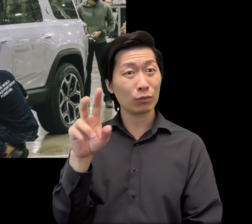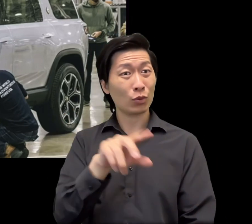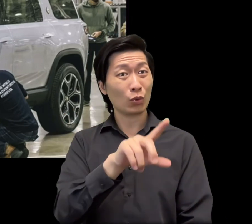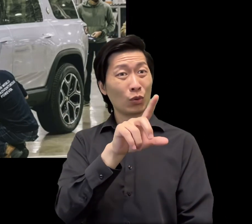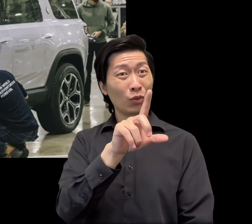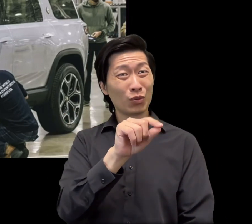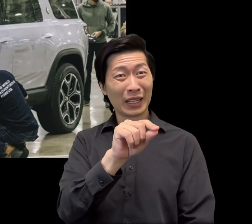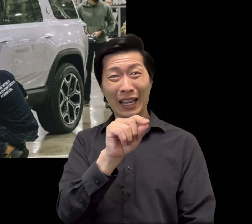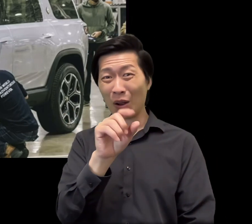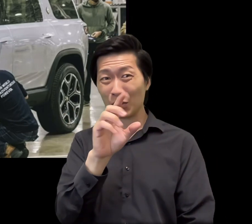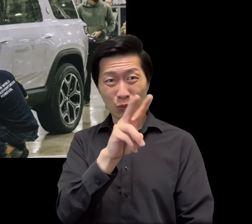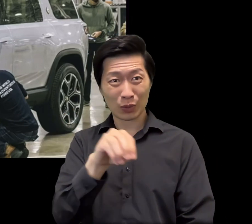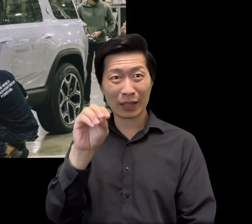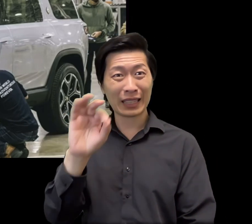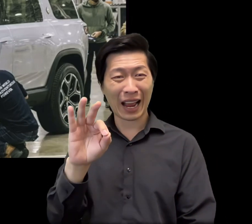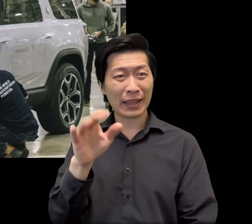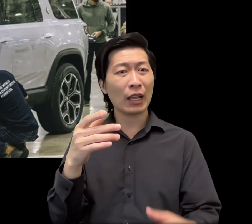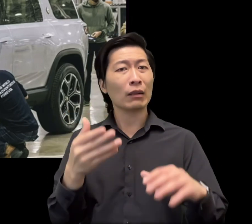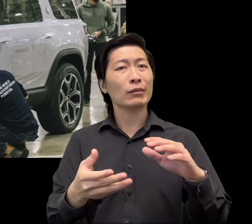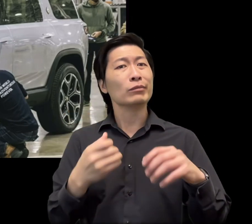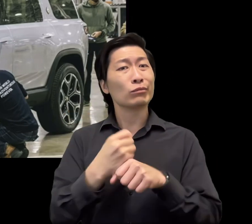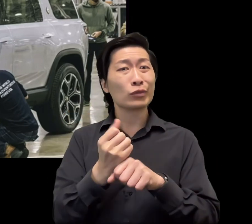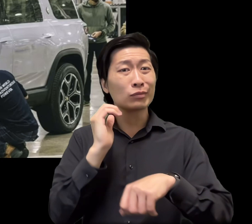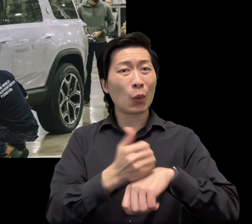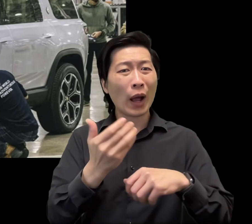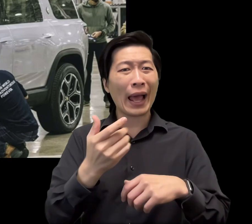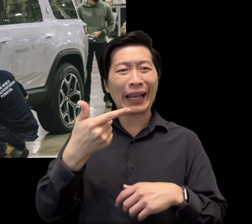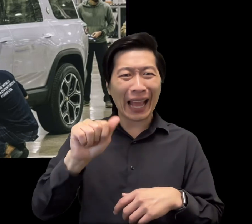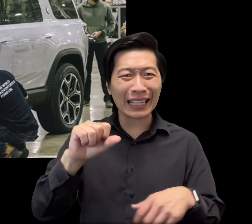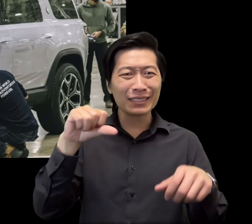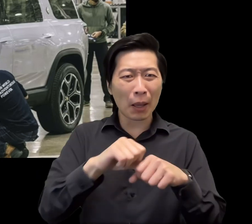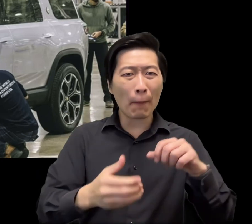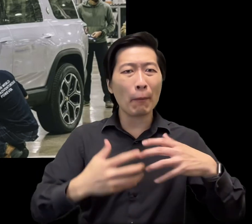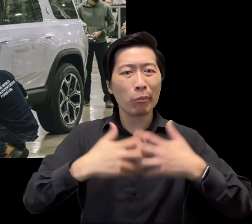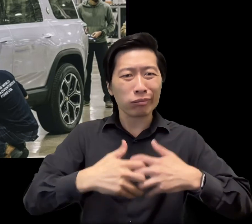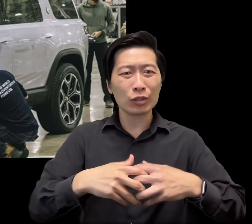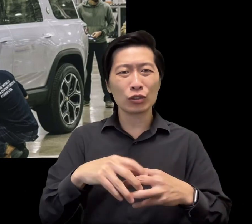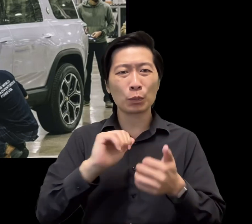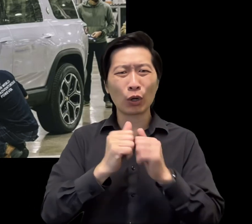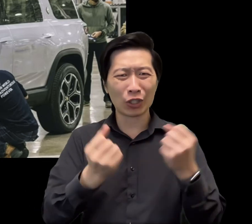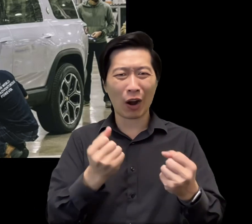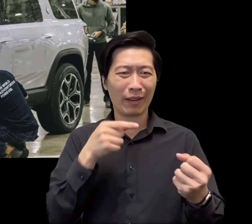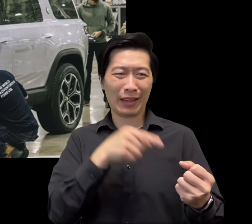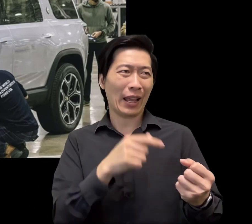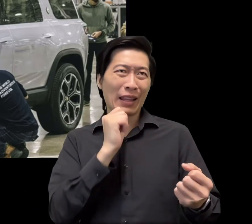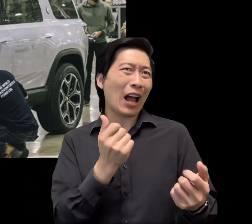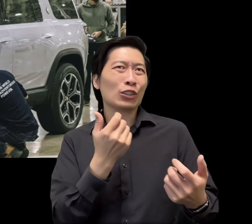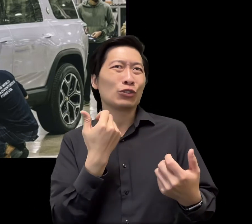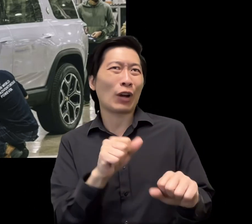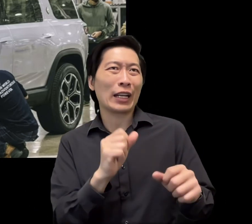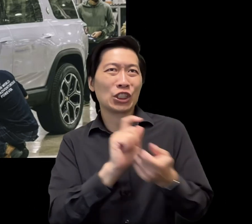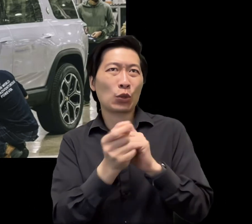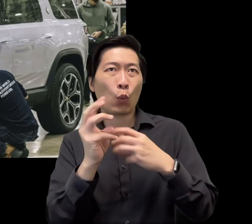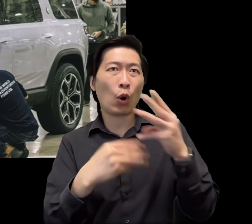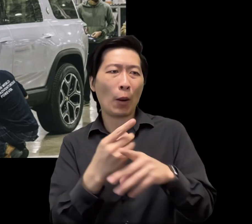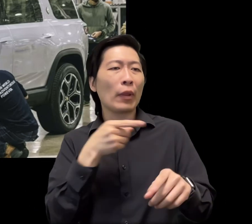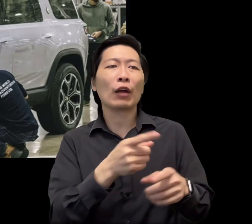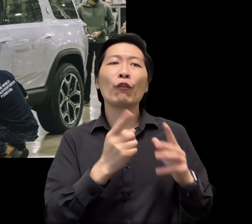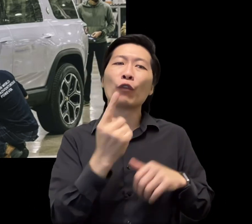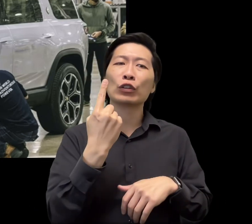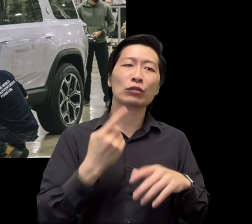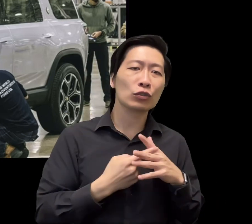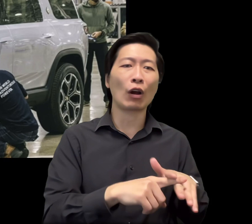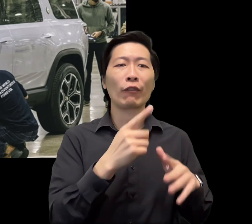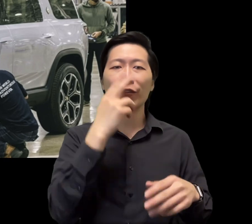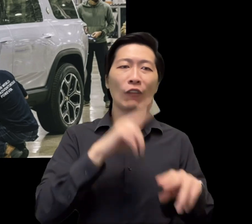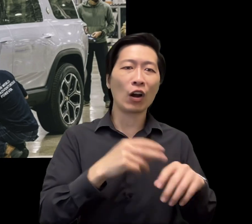in 2009 was building a gasoline-powered sports car. And no shade to Rivian, but they weren't started to change the world. They were started to build a fun car company.